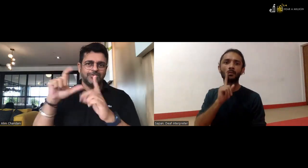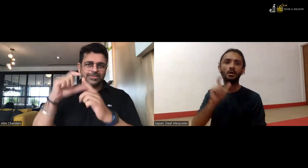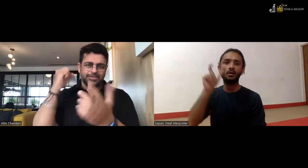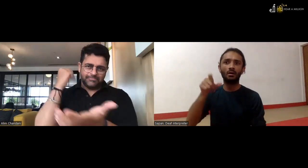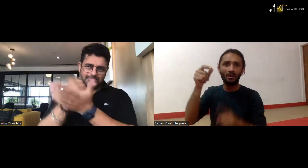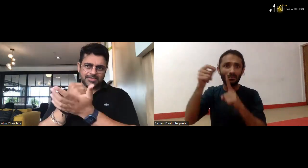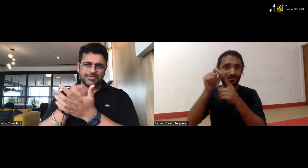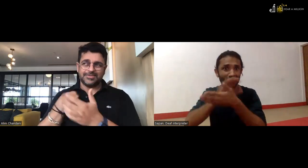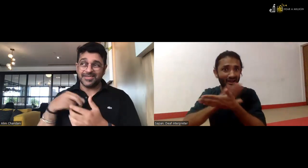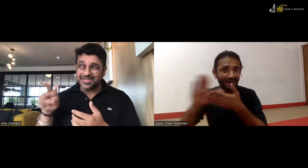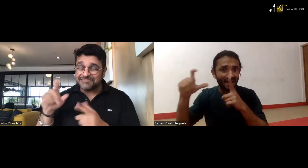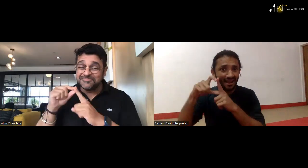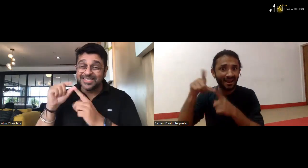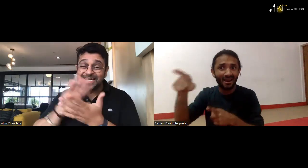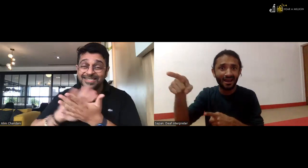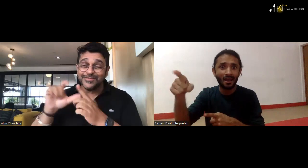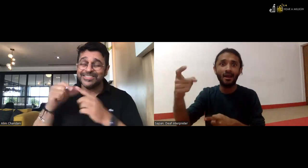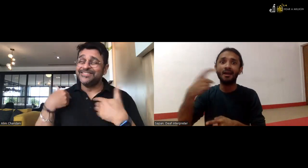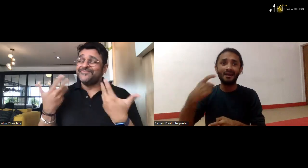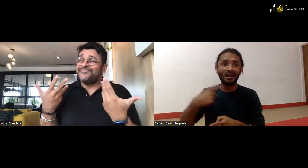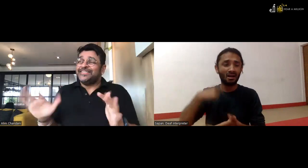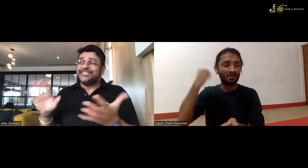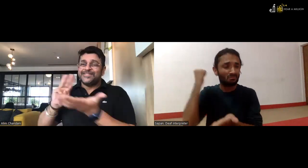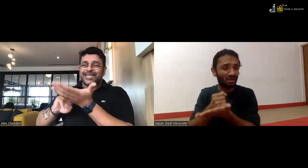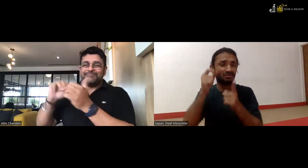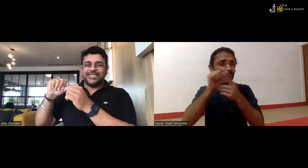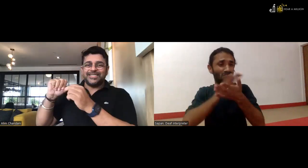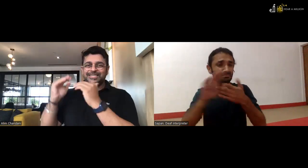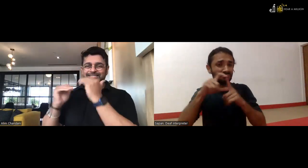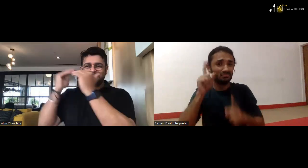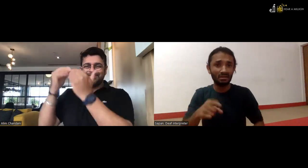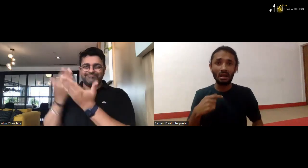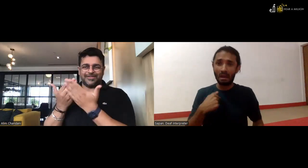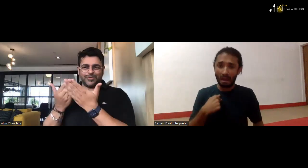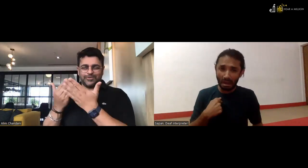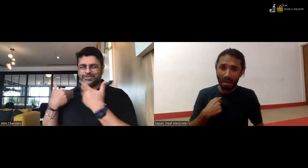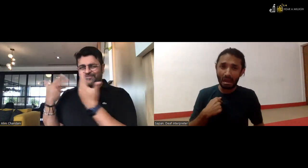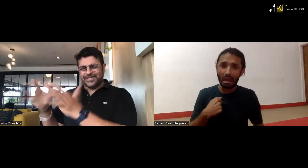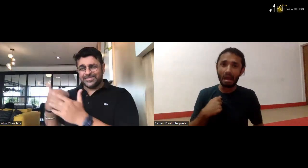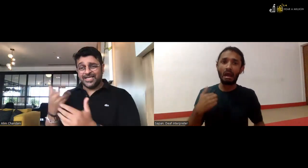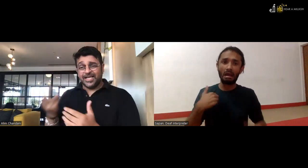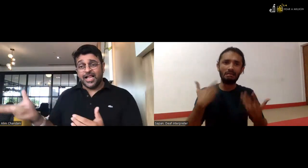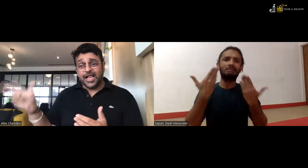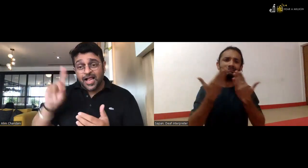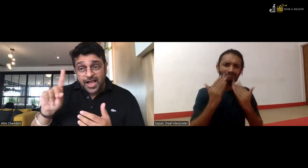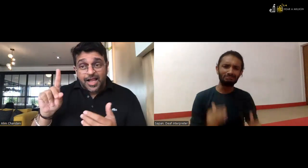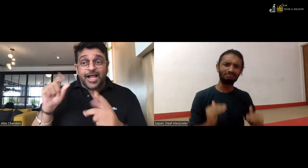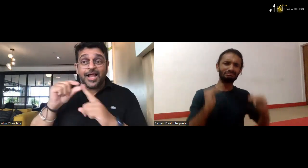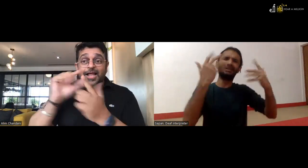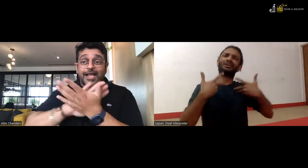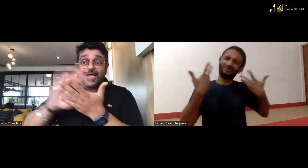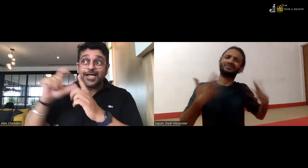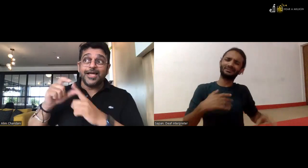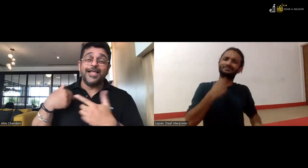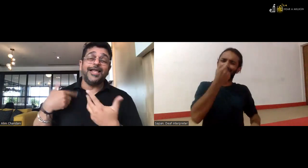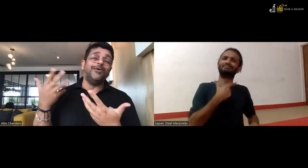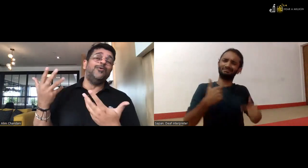there, and he told me that I have to do PhD. And I was an MA at that time. I had done my postgrad,